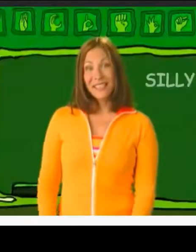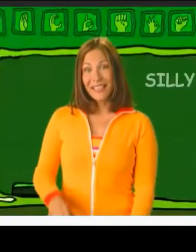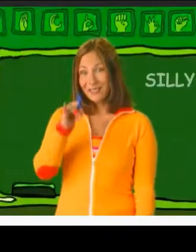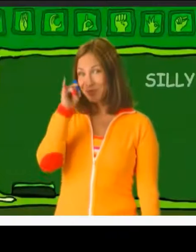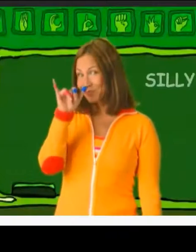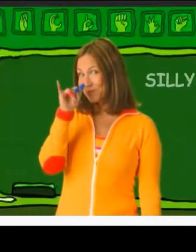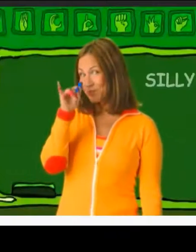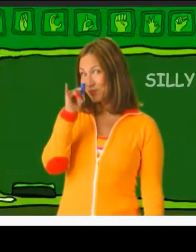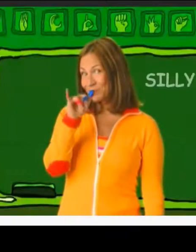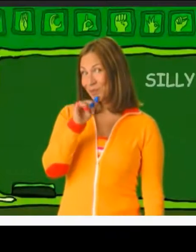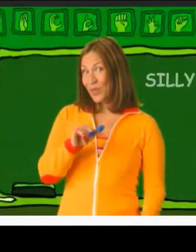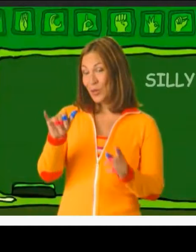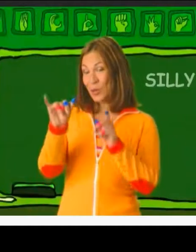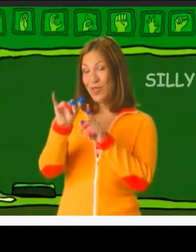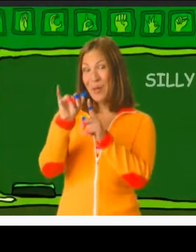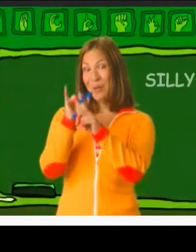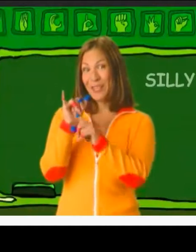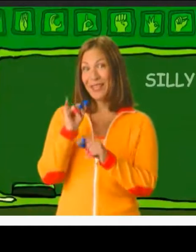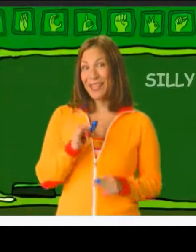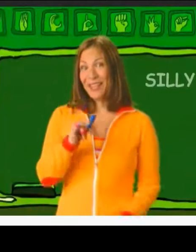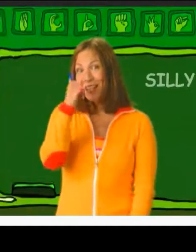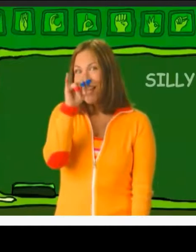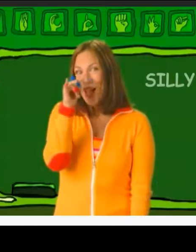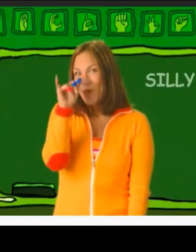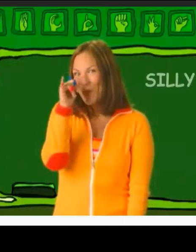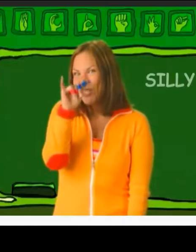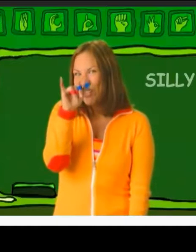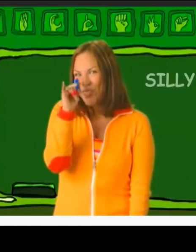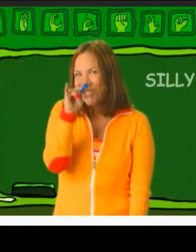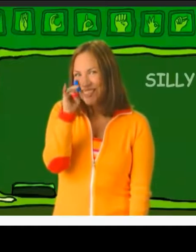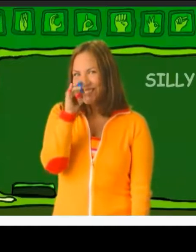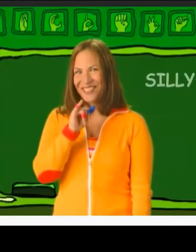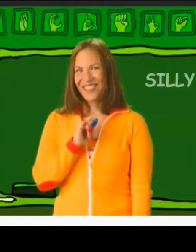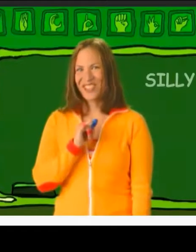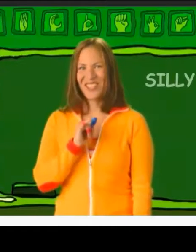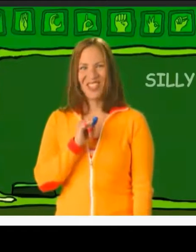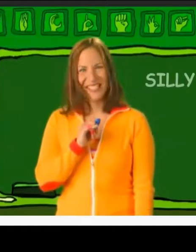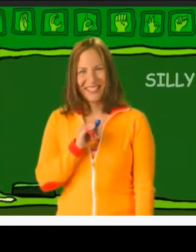Silly. Use your thumb and pinky and brush your nose, because you're such a silly.